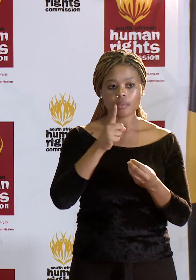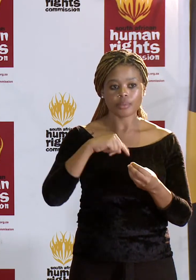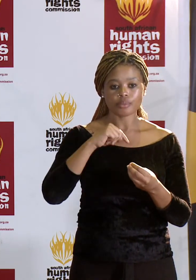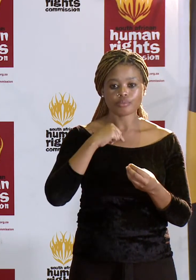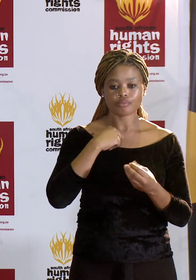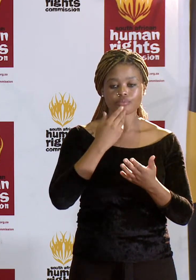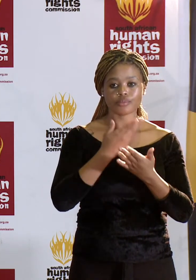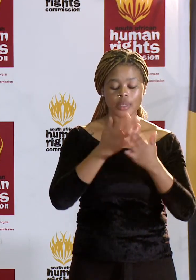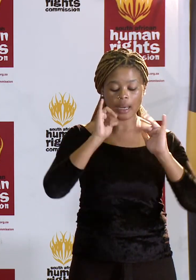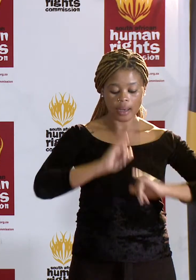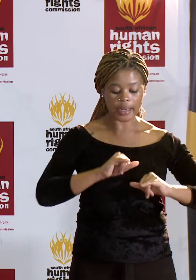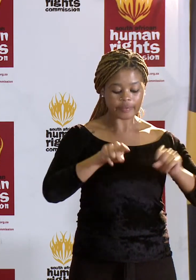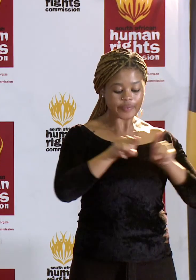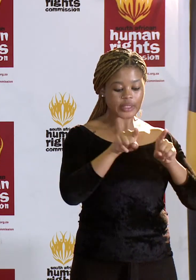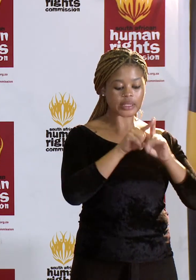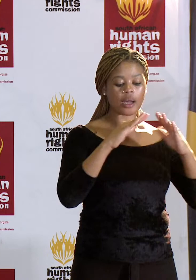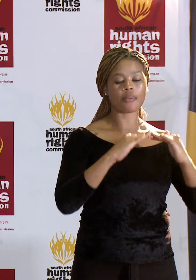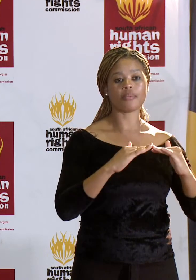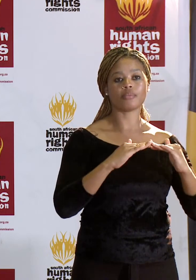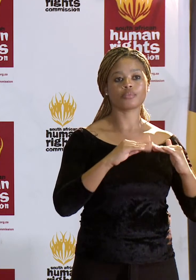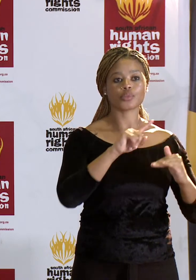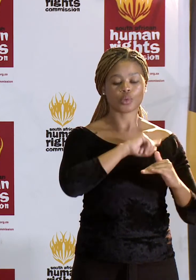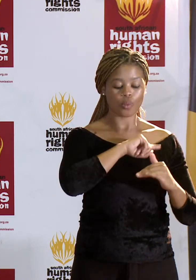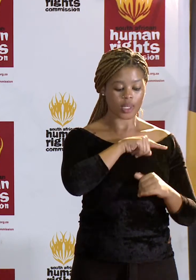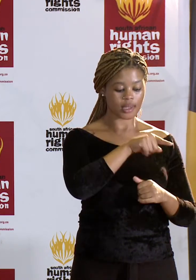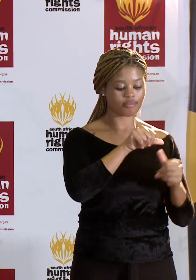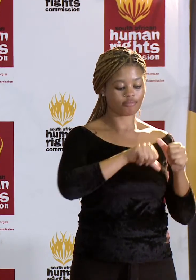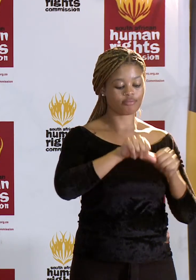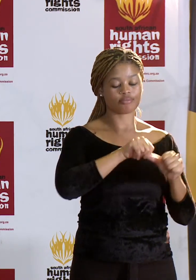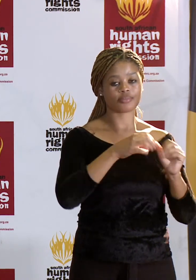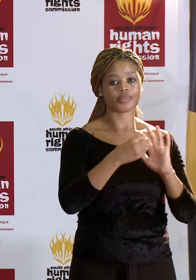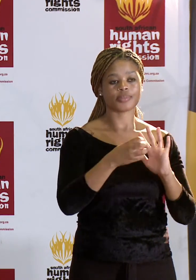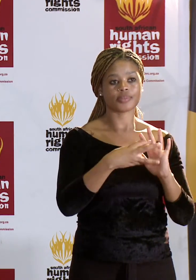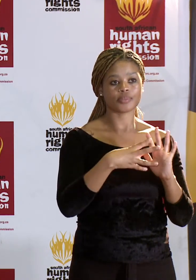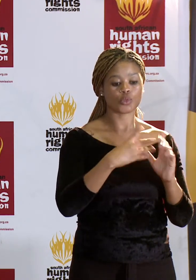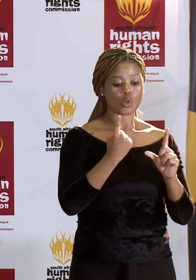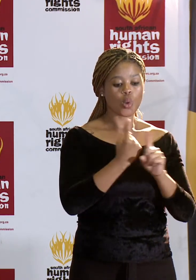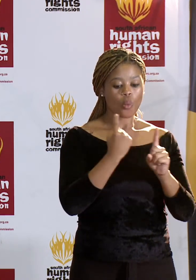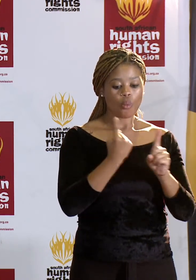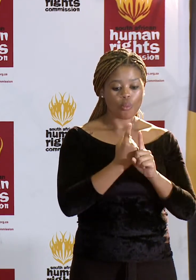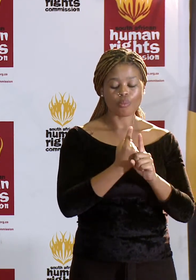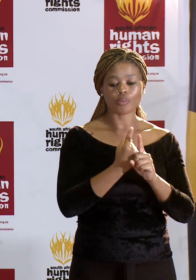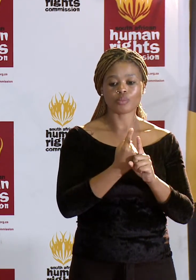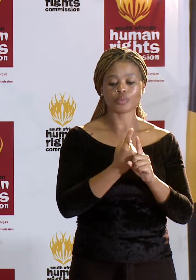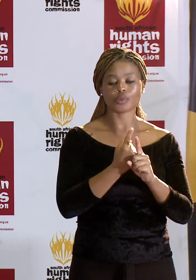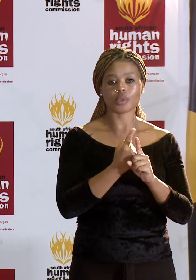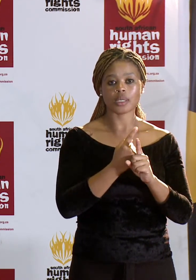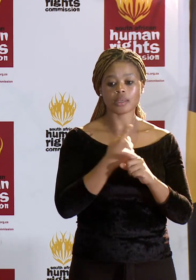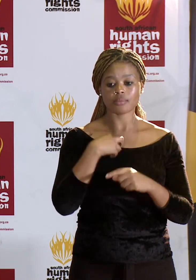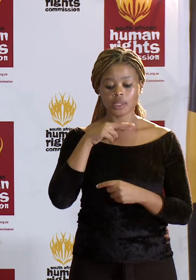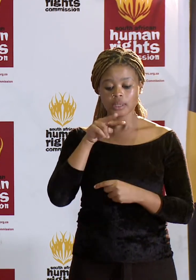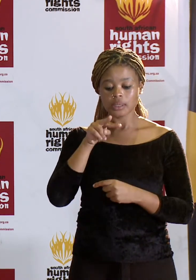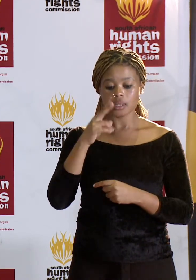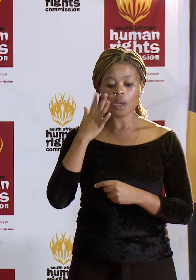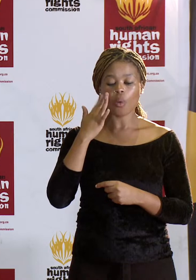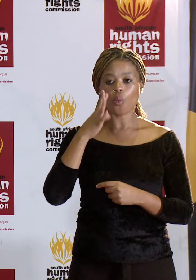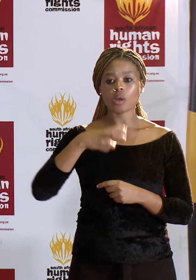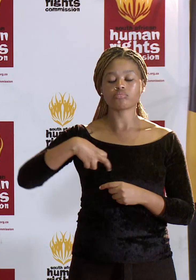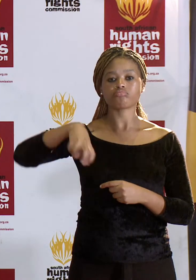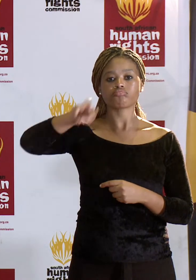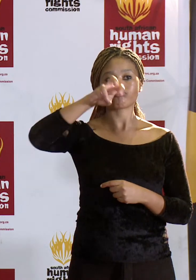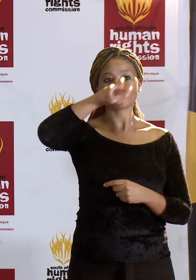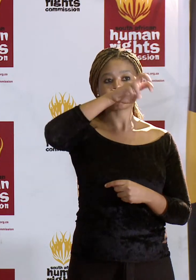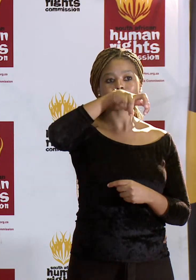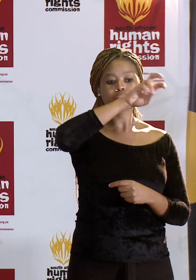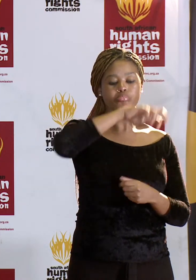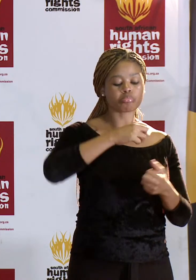same house because of social media. They're always engaged. You must see as we travel